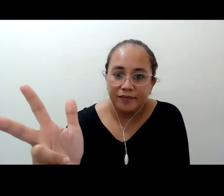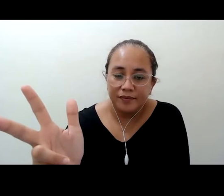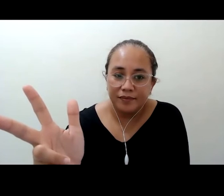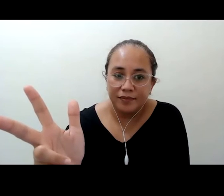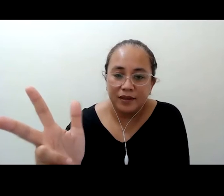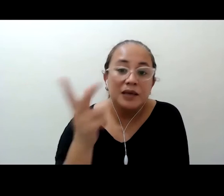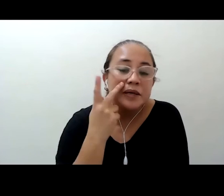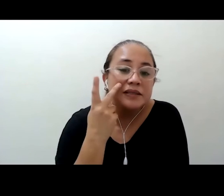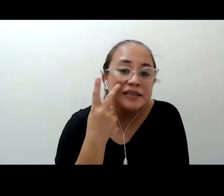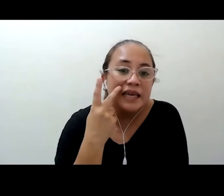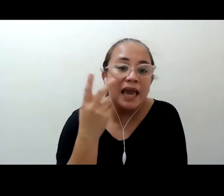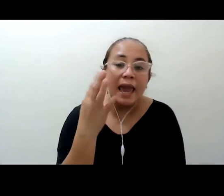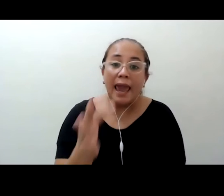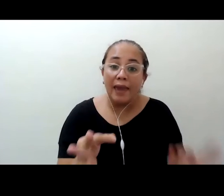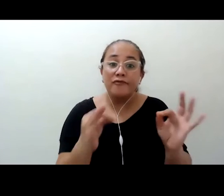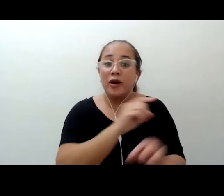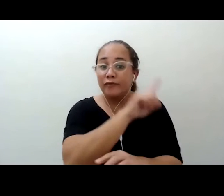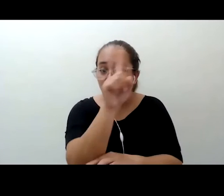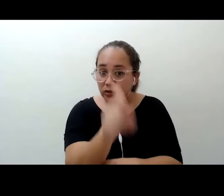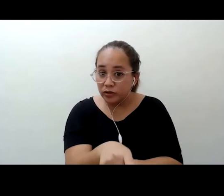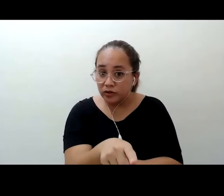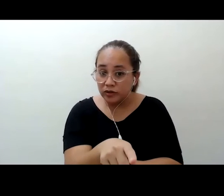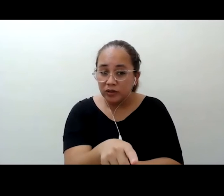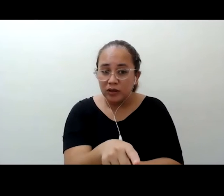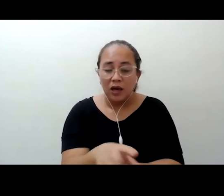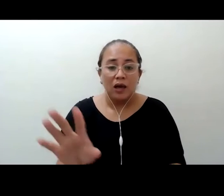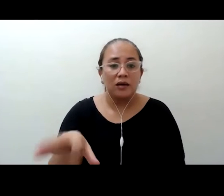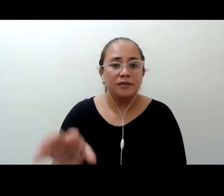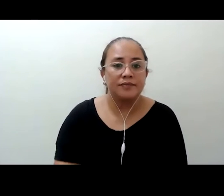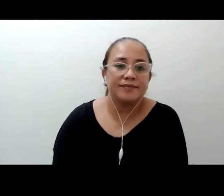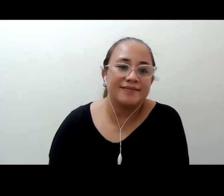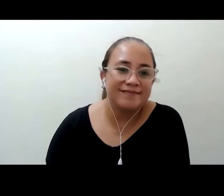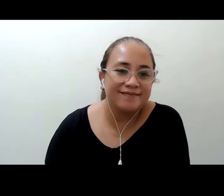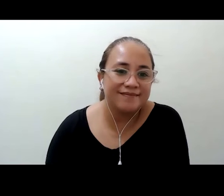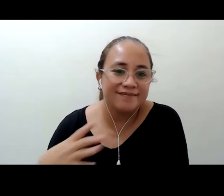and see if you have any questions. Or actually,